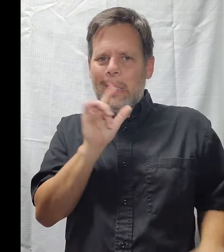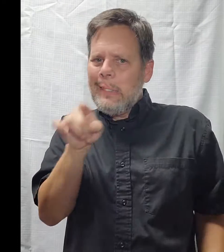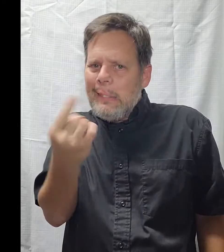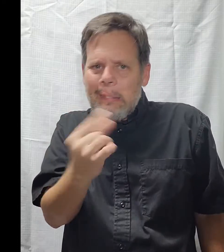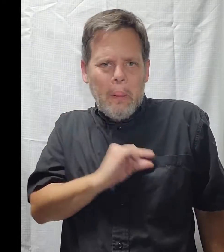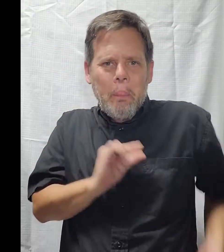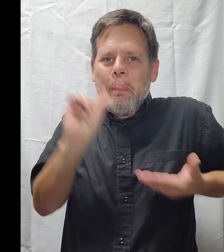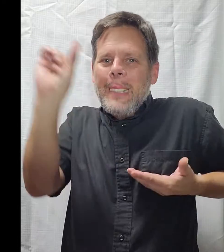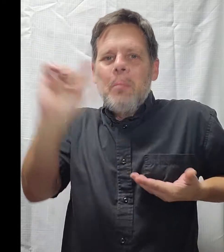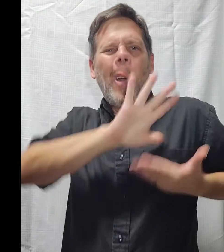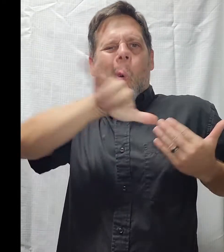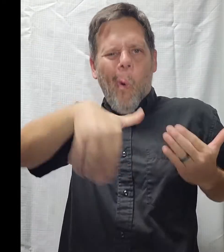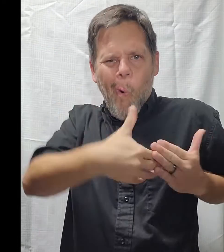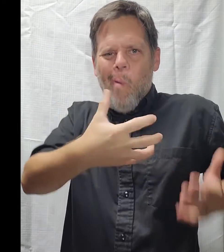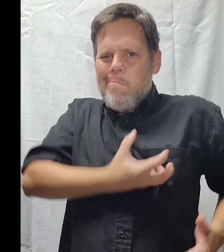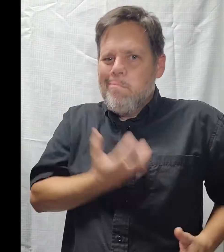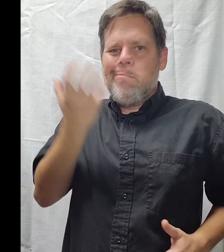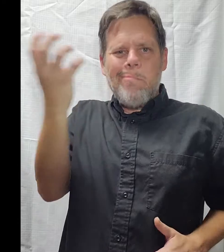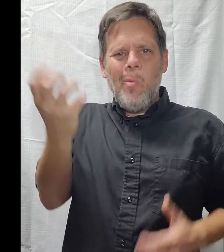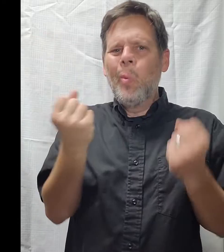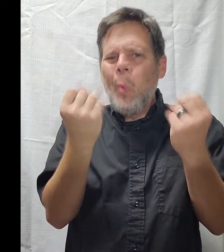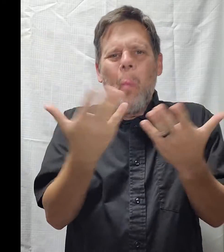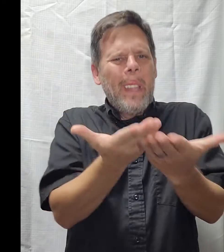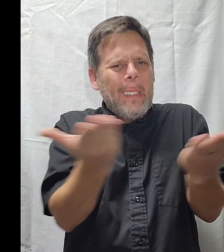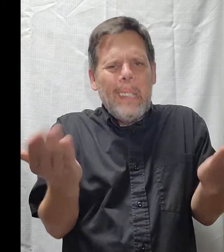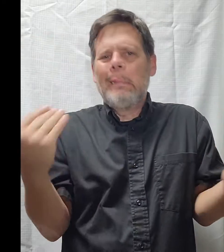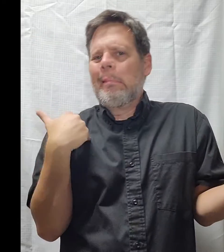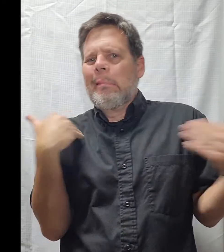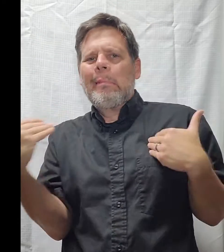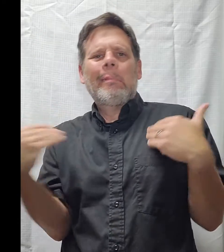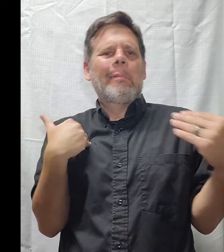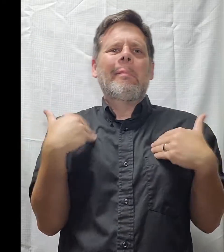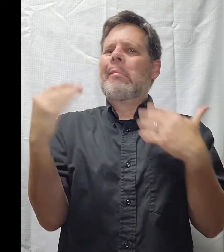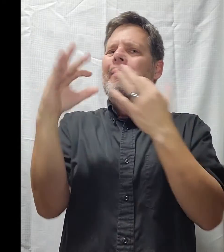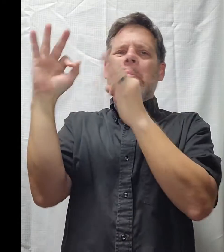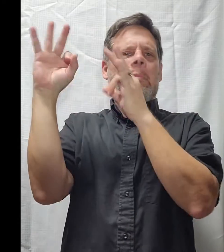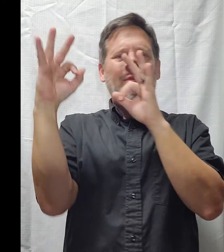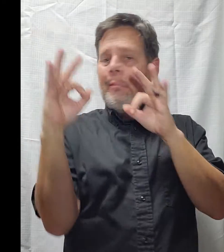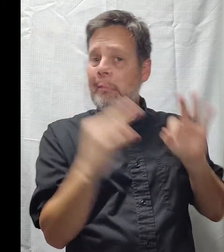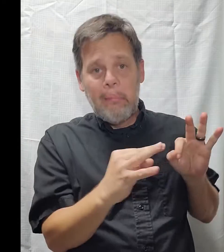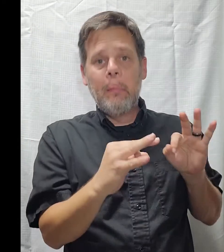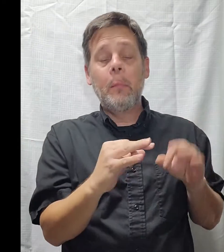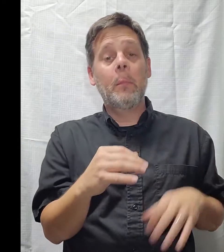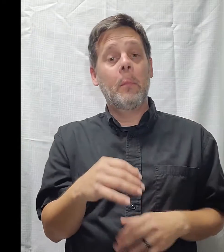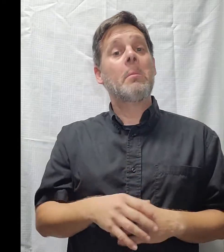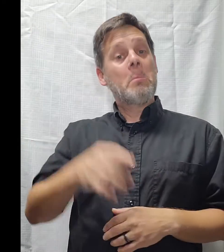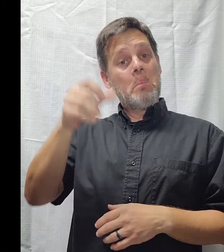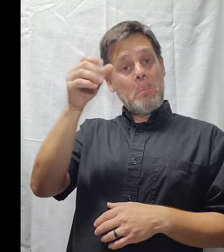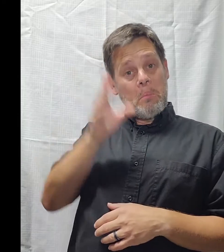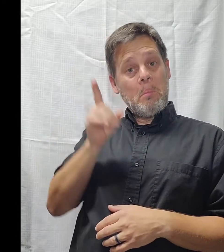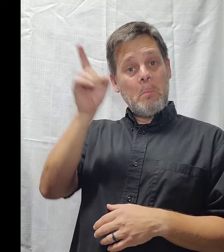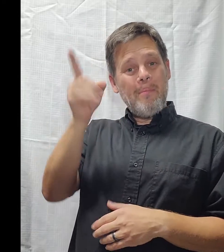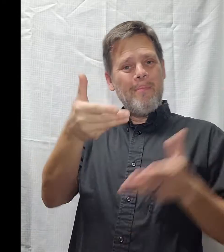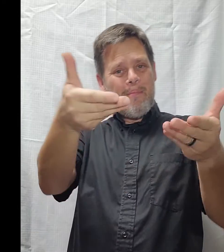a little piece of it, but our whole heart. There's so many other things pulling at us, the siren songs of the world that pulls our heart away.